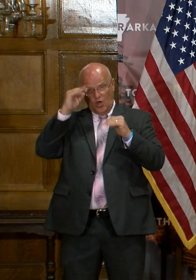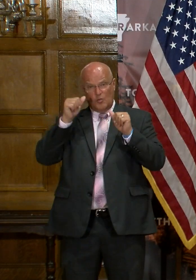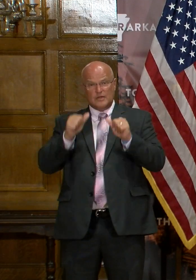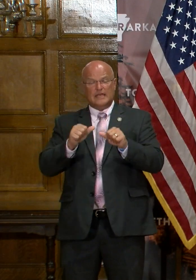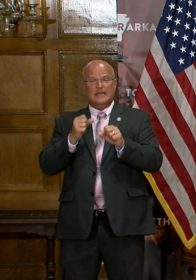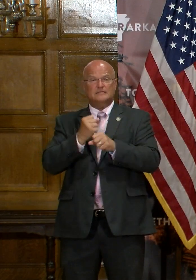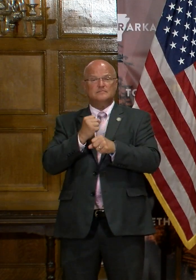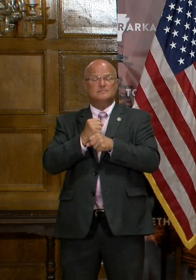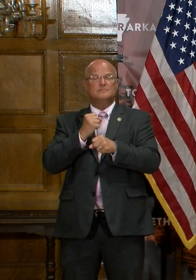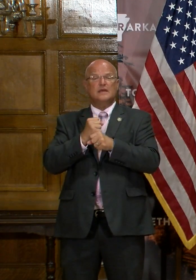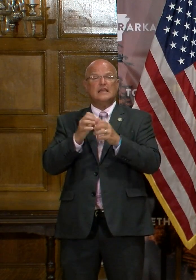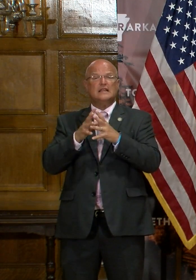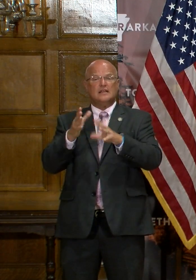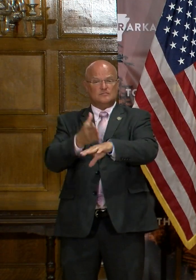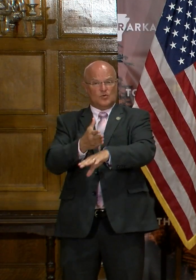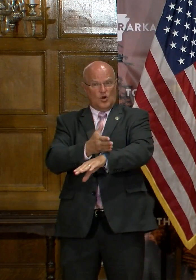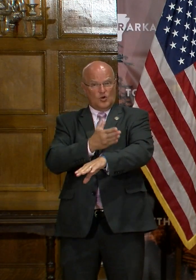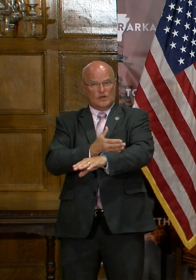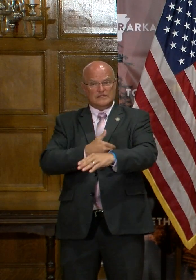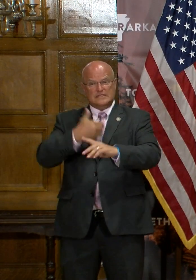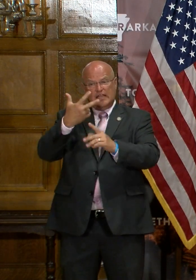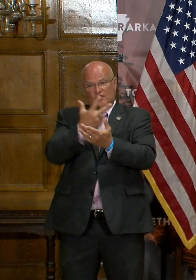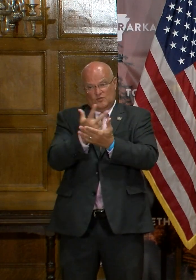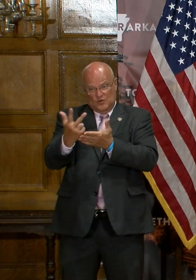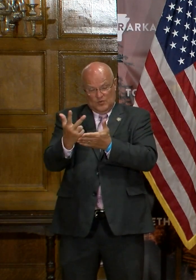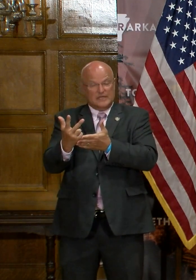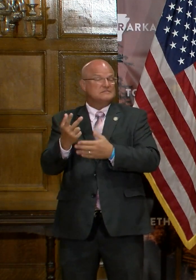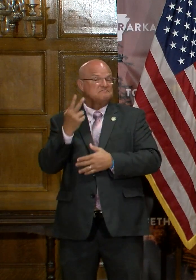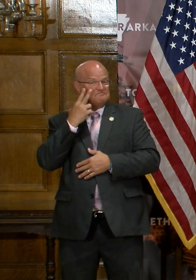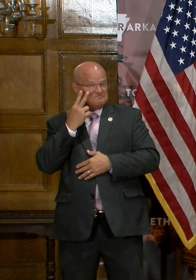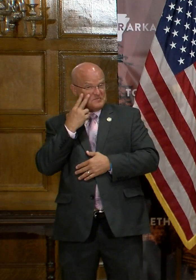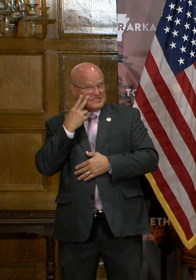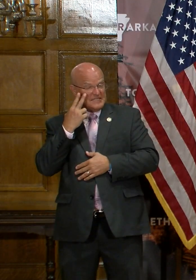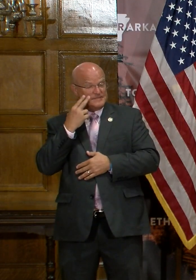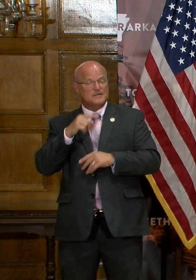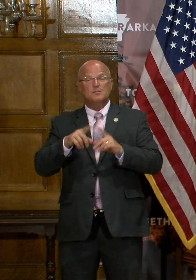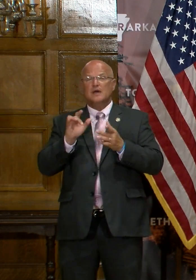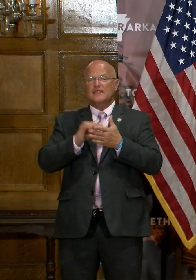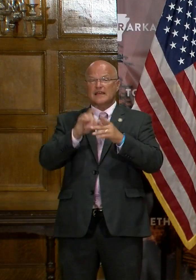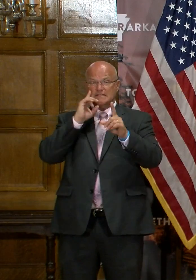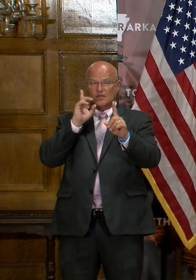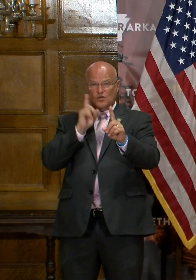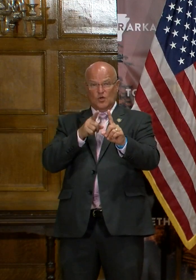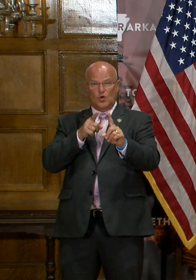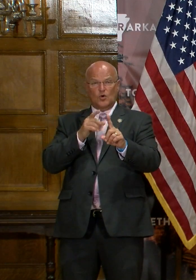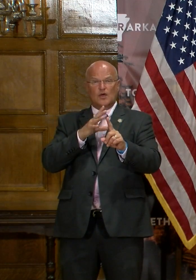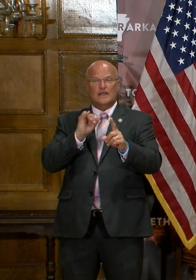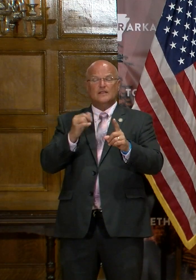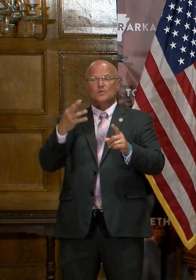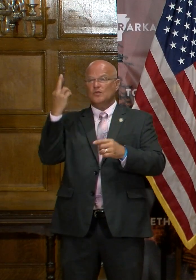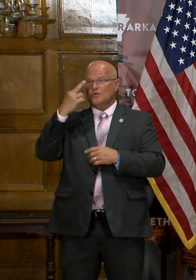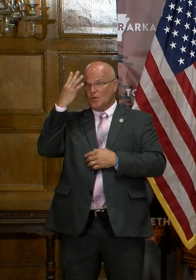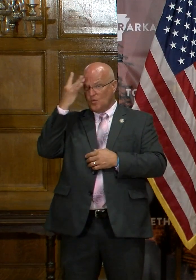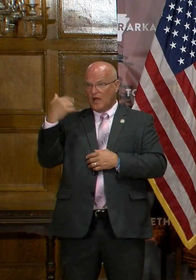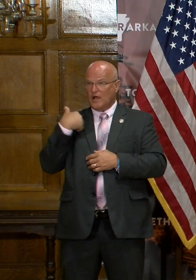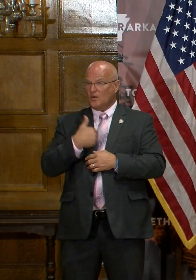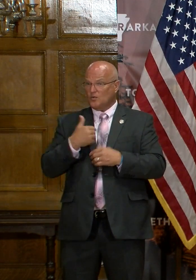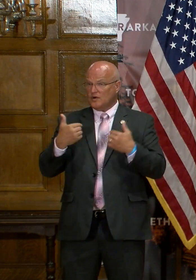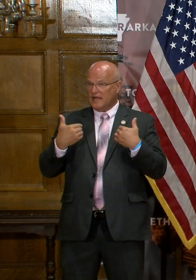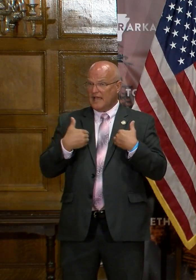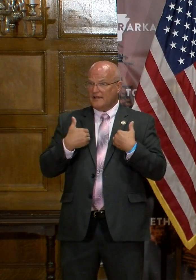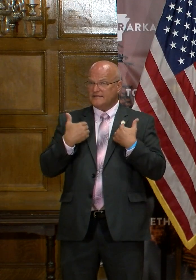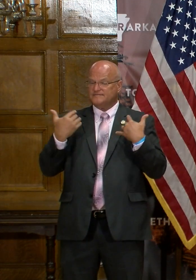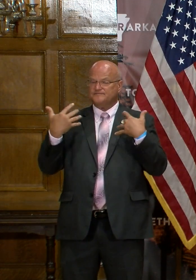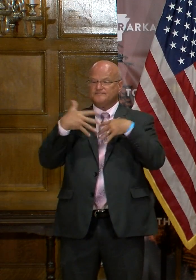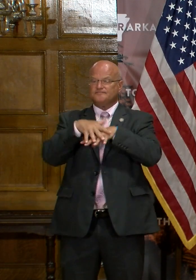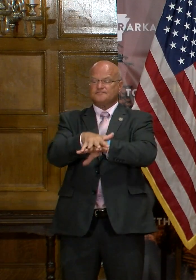can make a great deal of progress in the next 3 weeks. We'll see. But that's our goal, and that's one of the reasons that we're having a